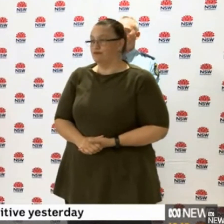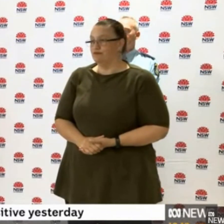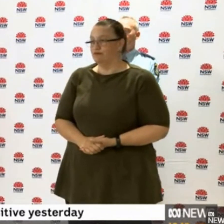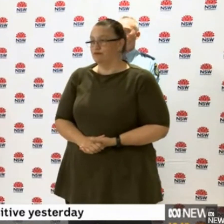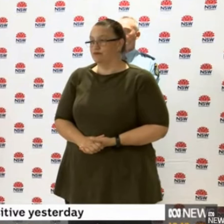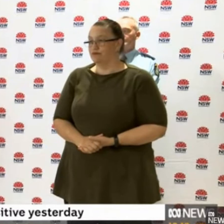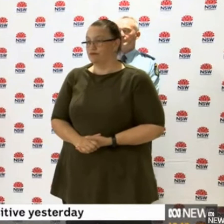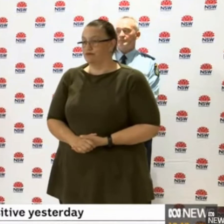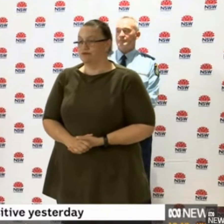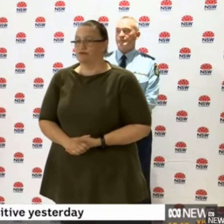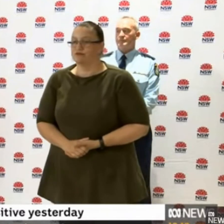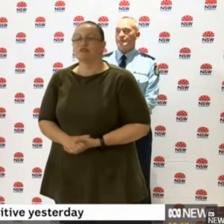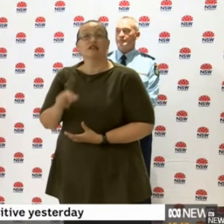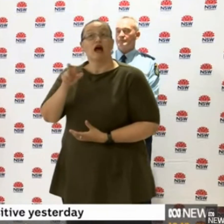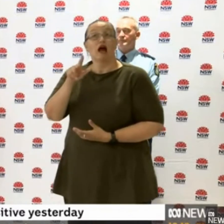come to